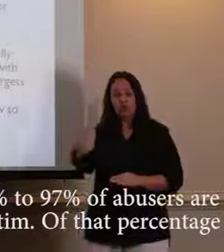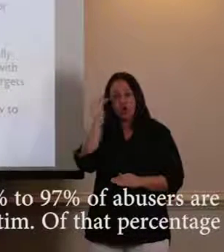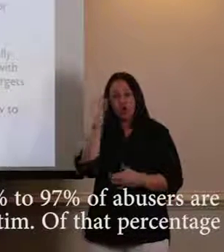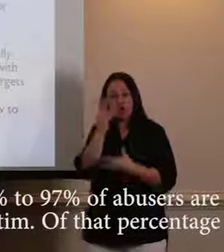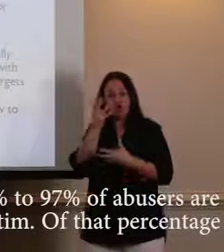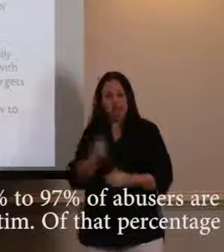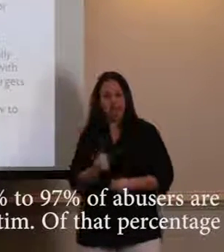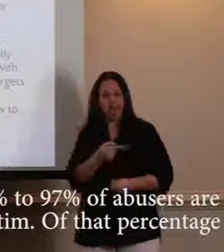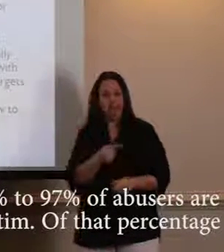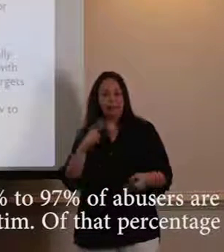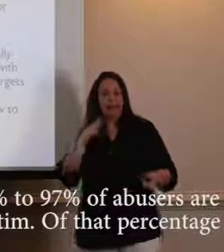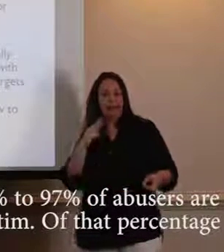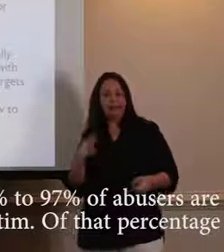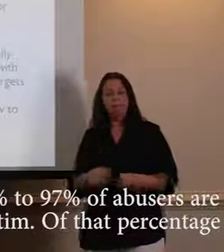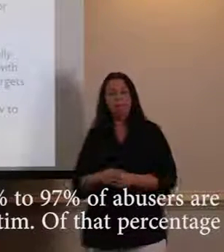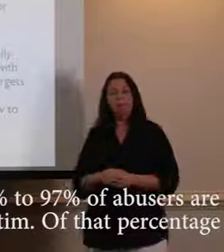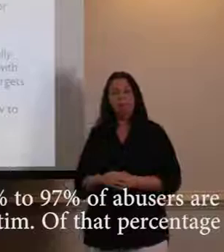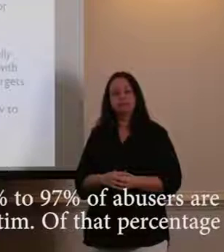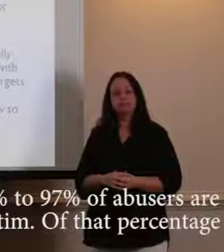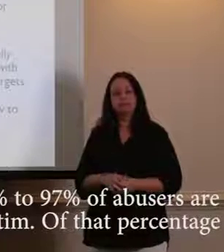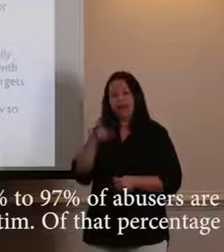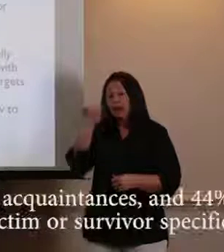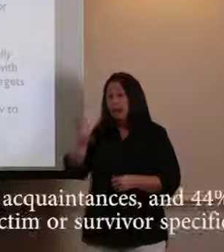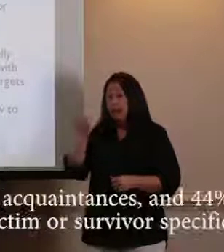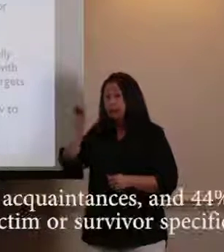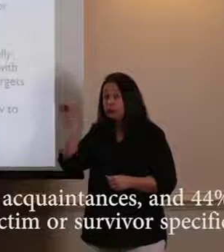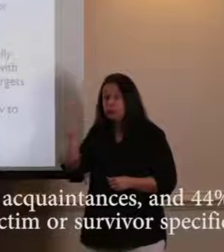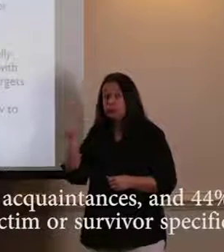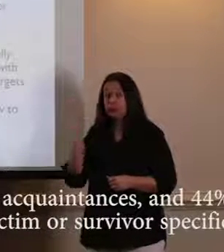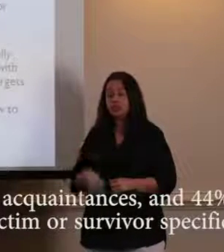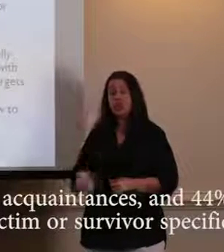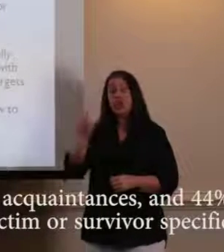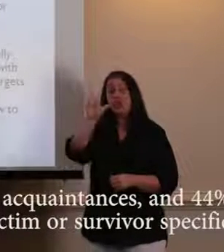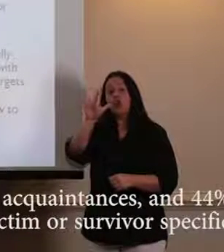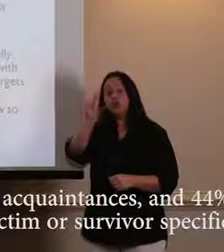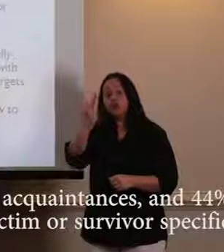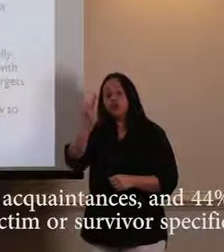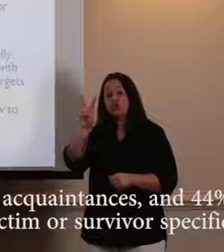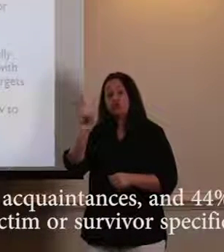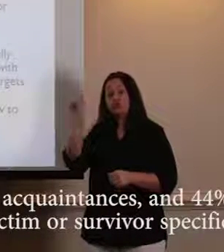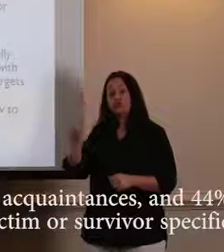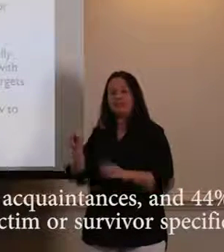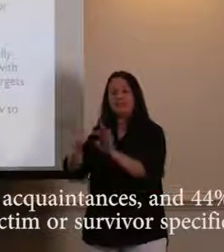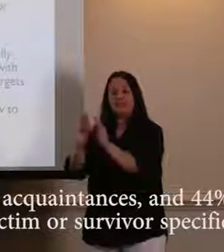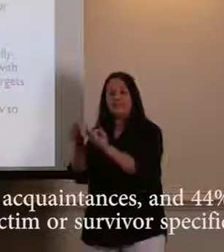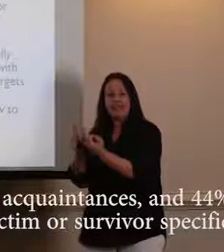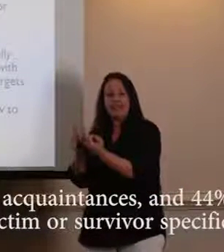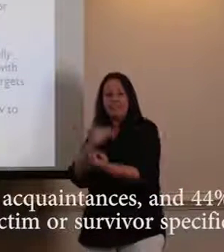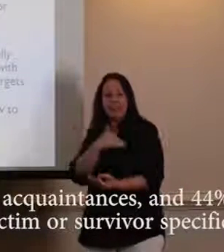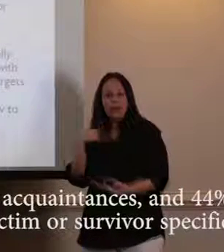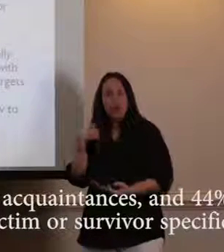victim. Of that percentage, 32 were family members or acquaintances,